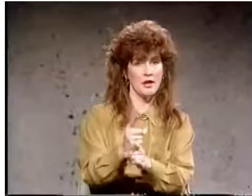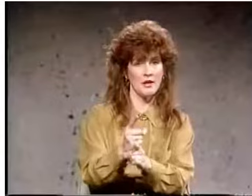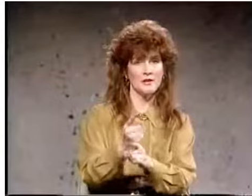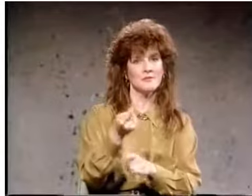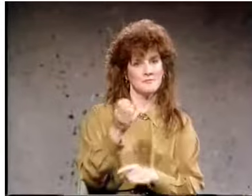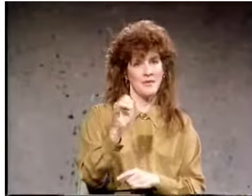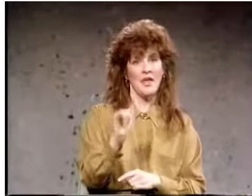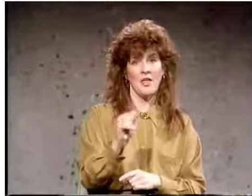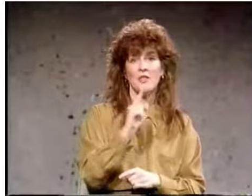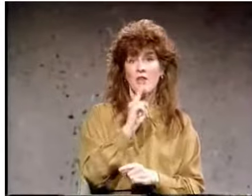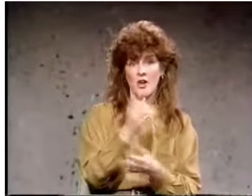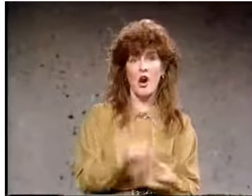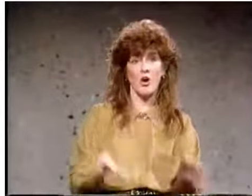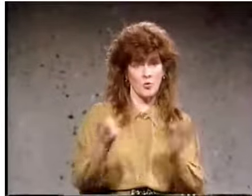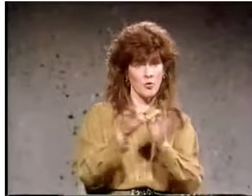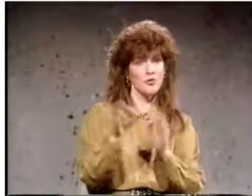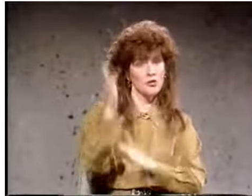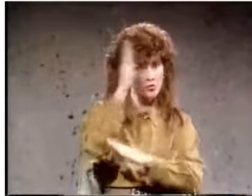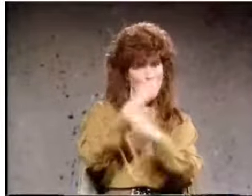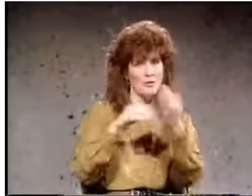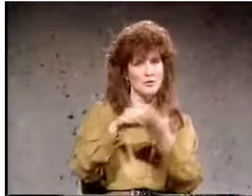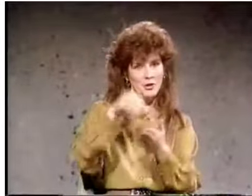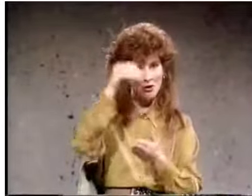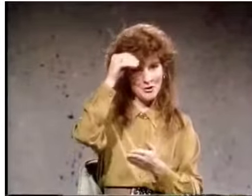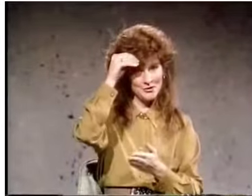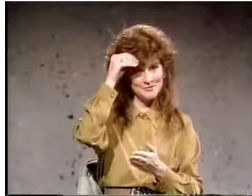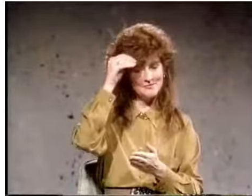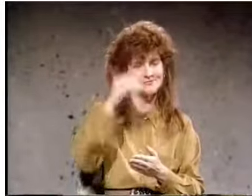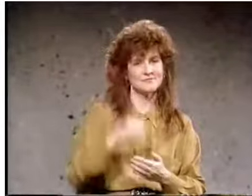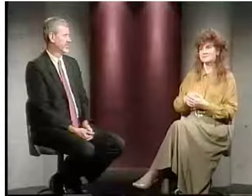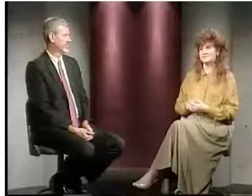Sometimes when people learn ASL, it's important